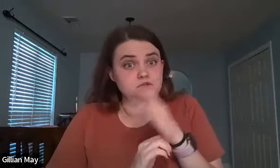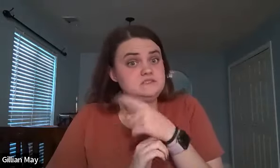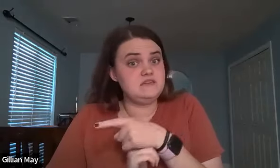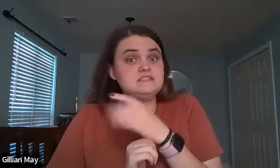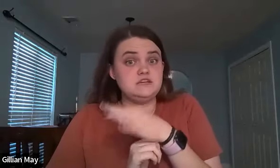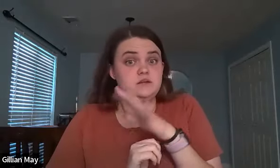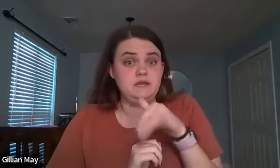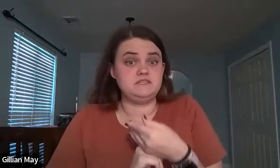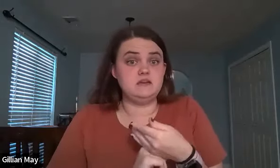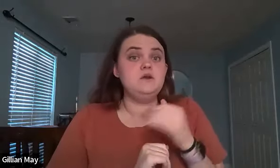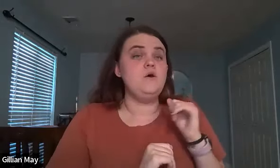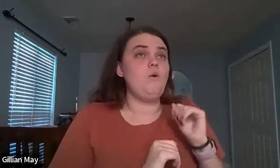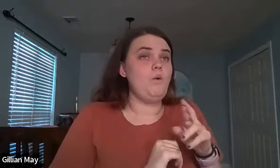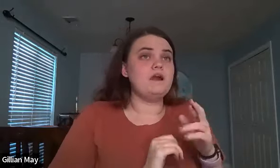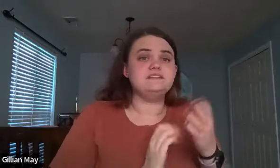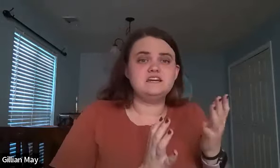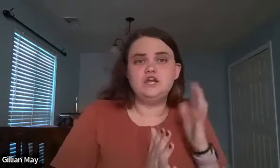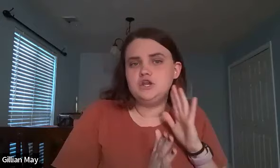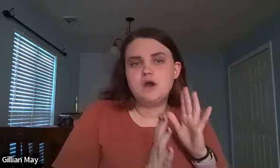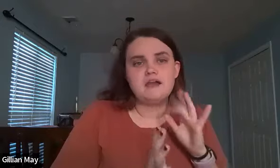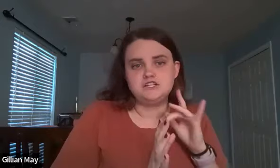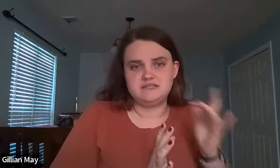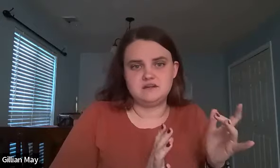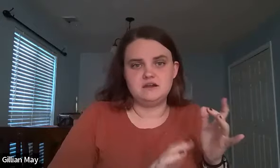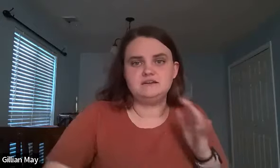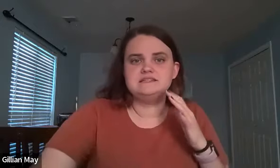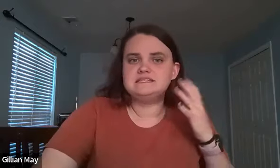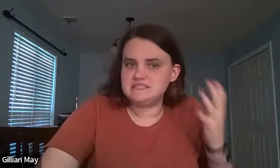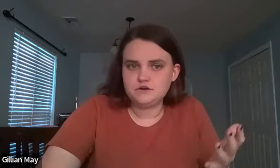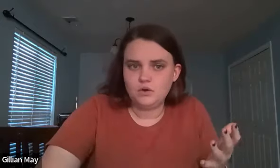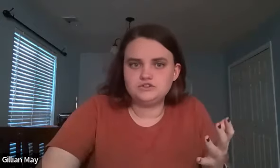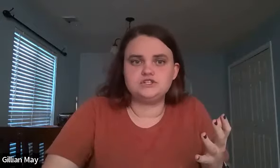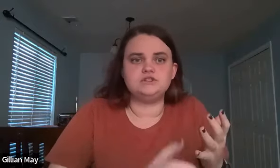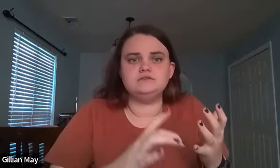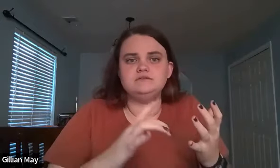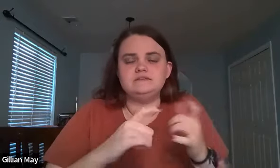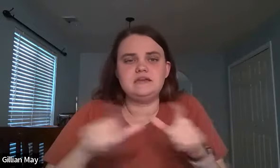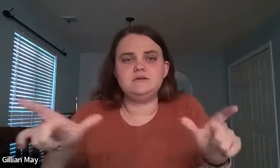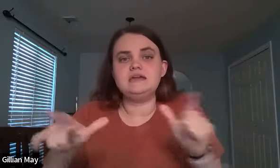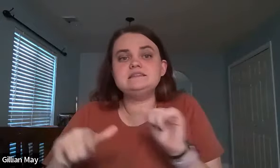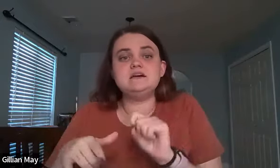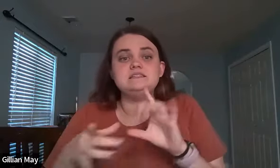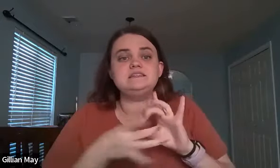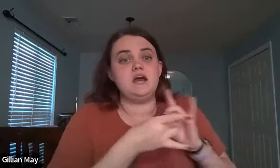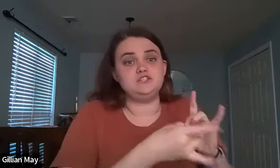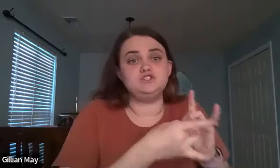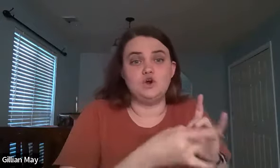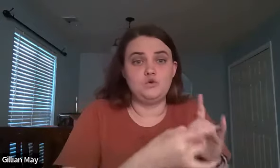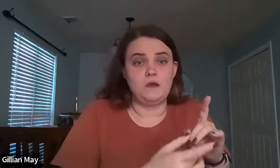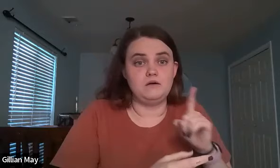you say this, they're going to be upset. Or I can tell you, no, actually, that's not, because it's a different culture. Like ASL is tied so well